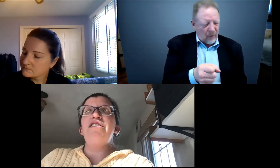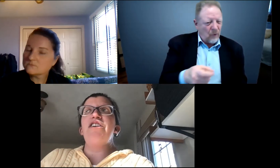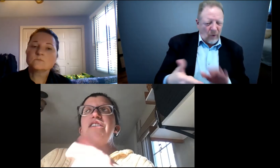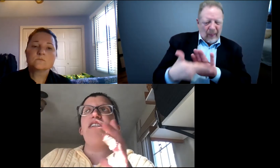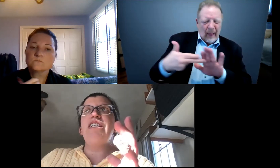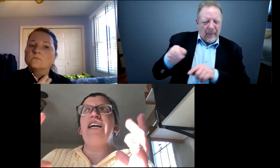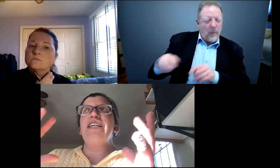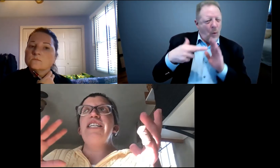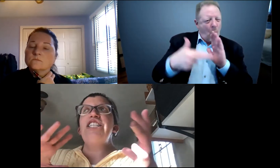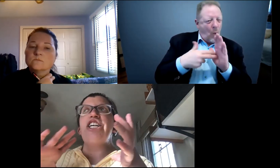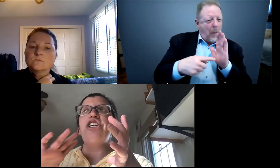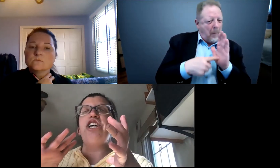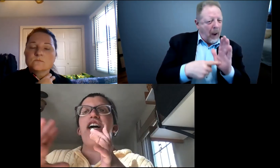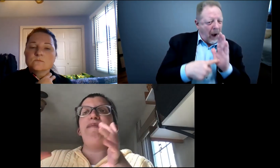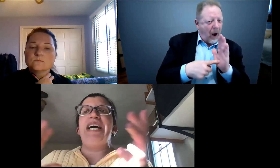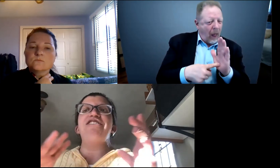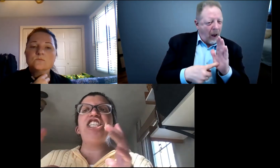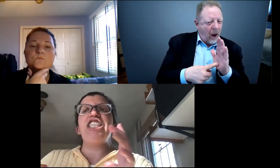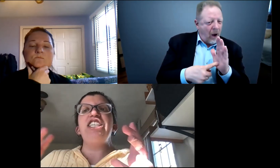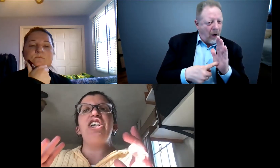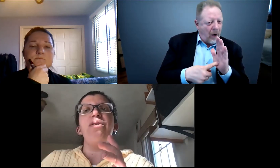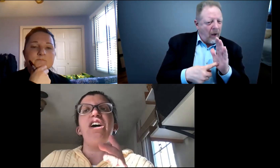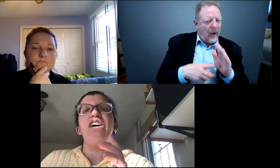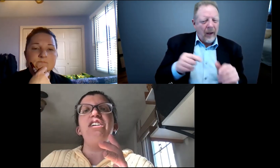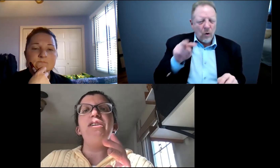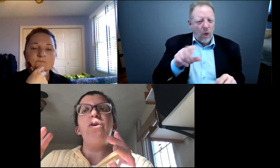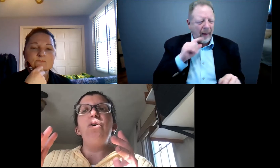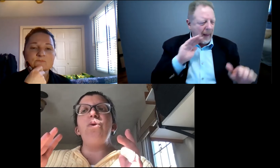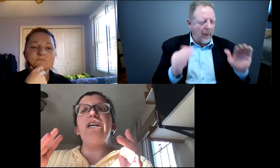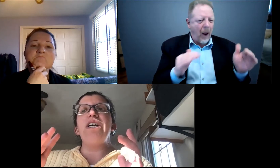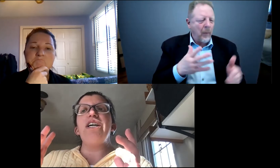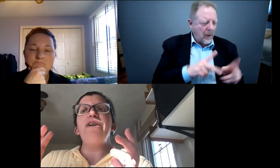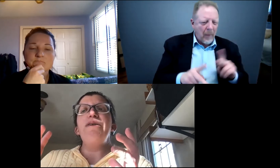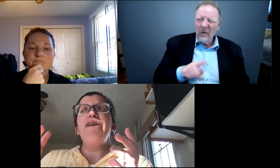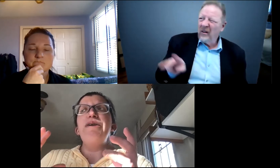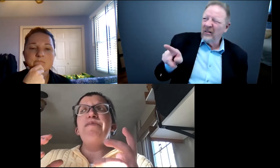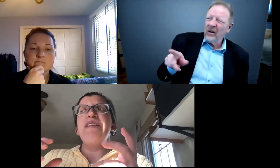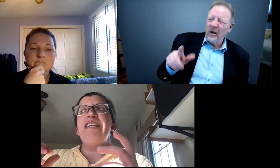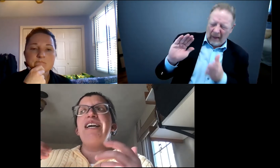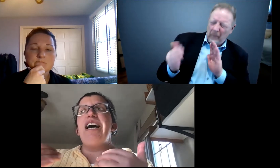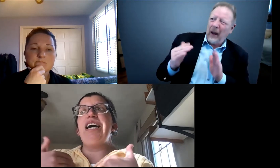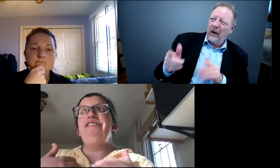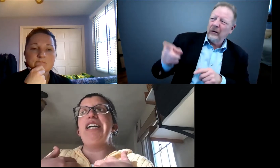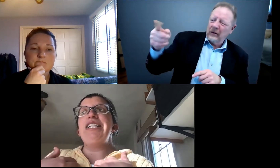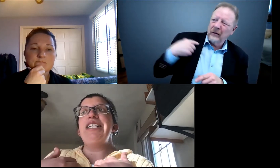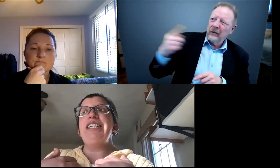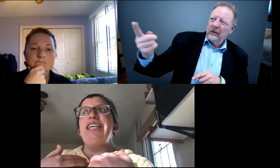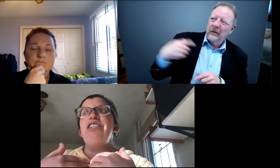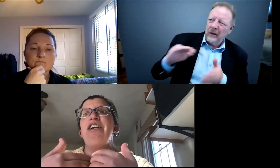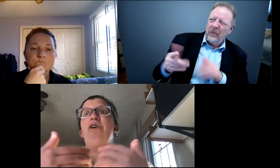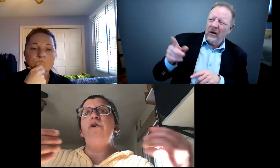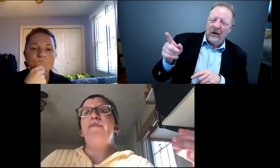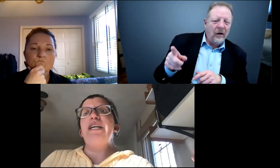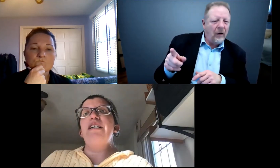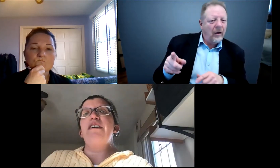then there's that internal comparison going on, where if I see like